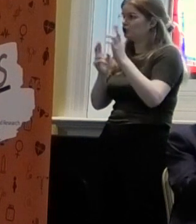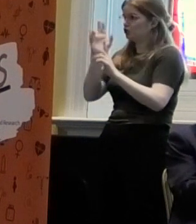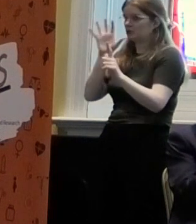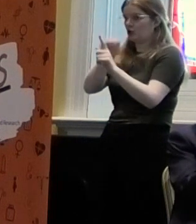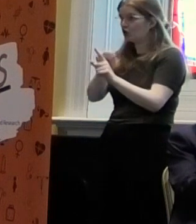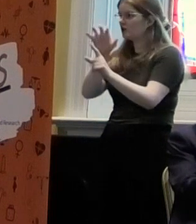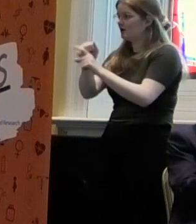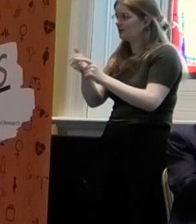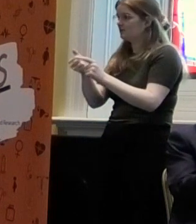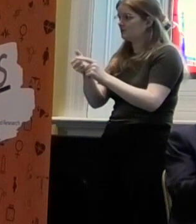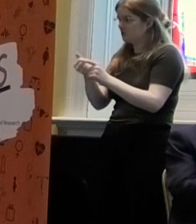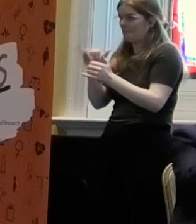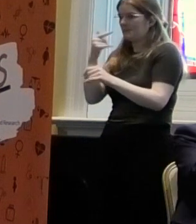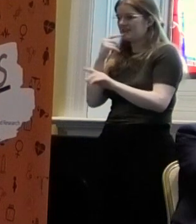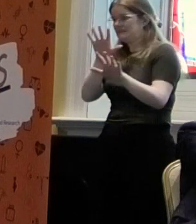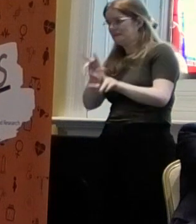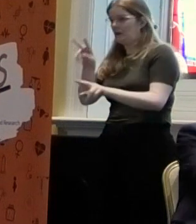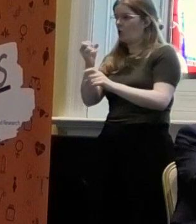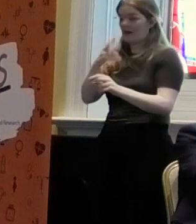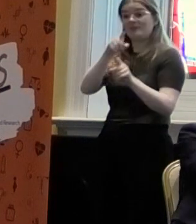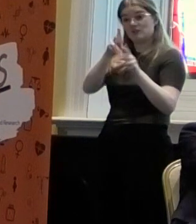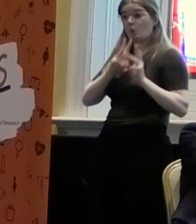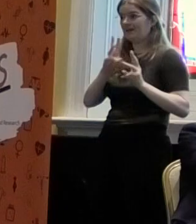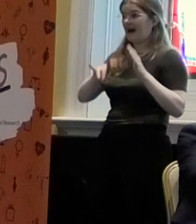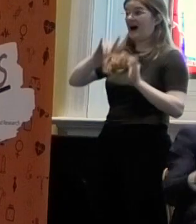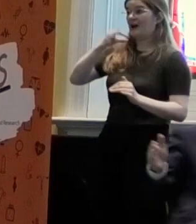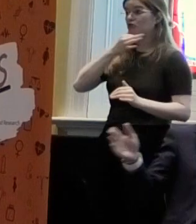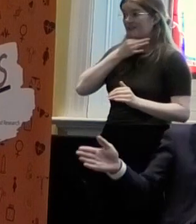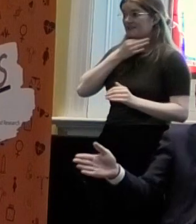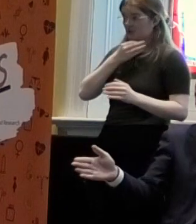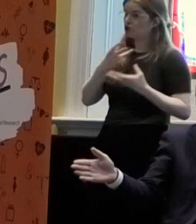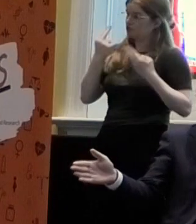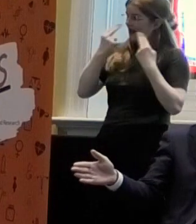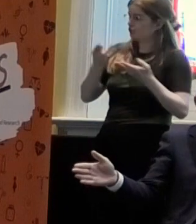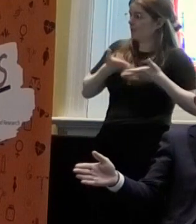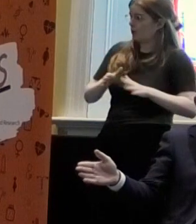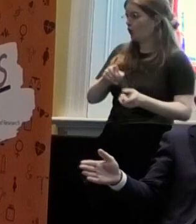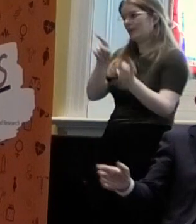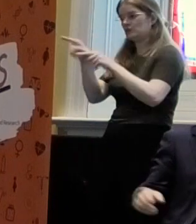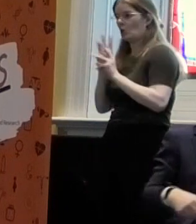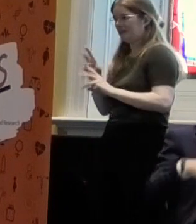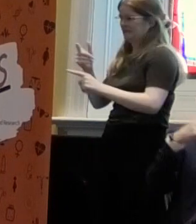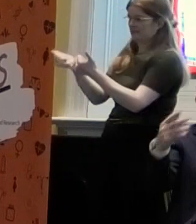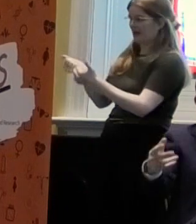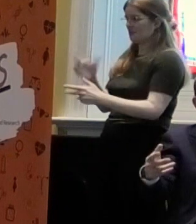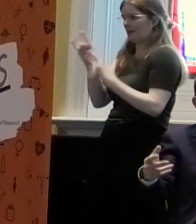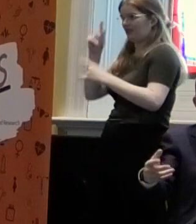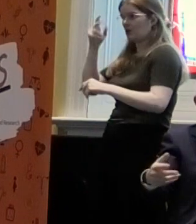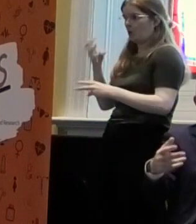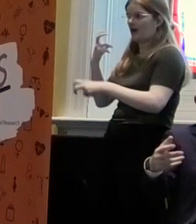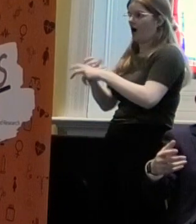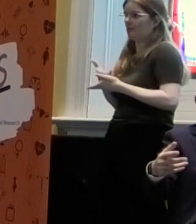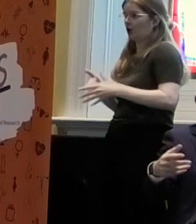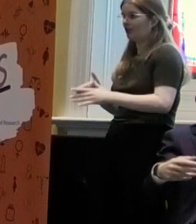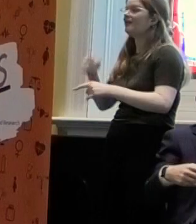at? Measurements can you do that might say, right, this patient is more likely to have a simple birth, this patient more likely to have a challenging birth. And then that's led on to